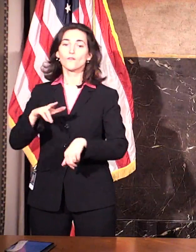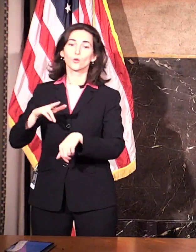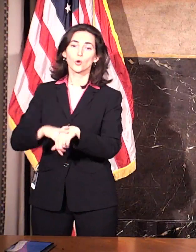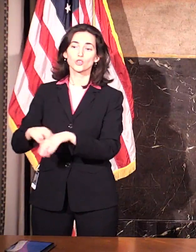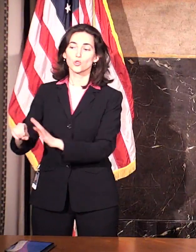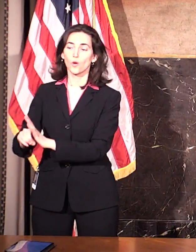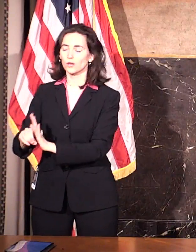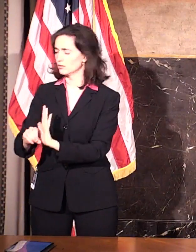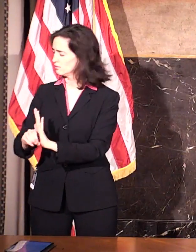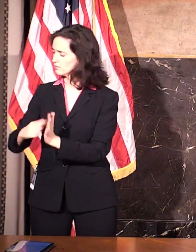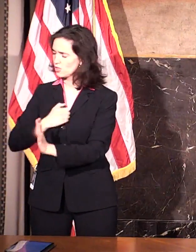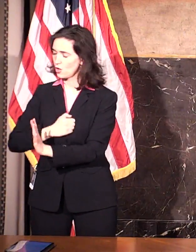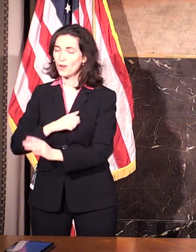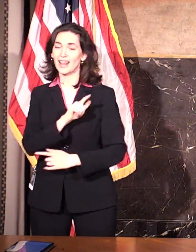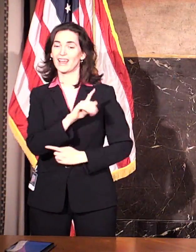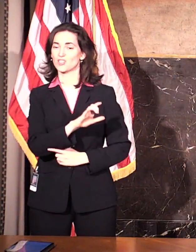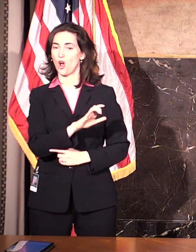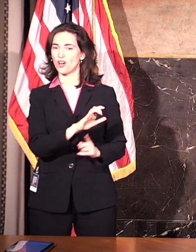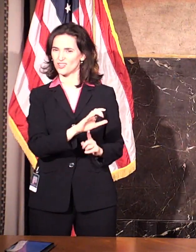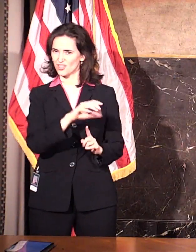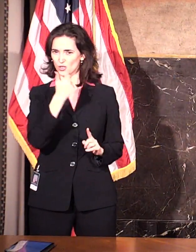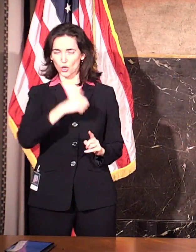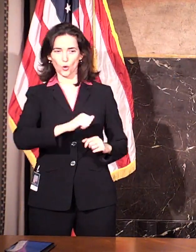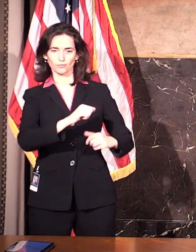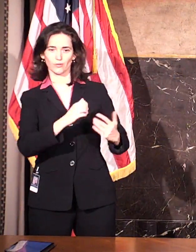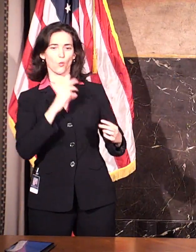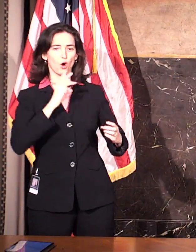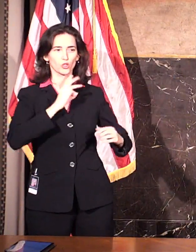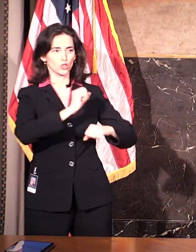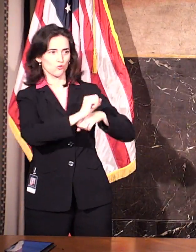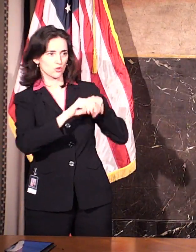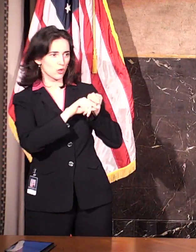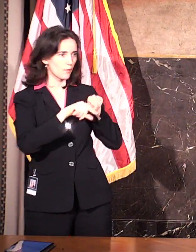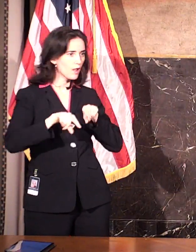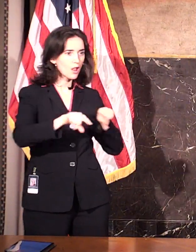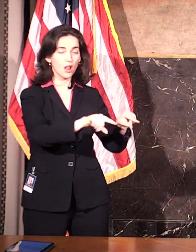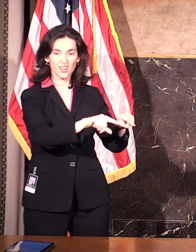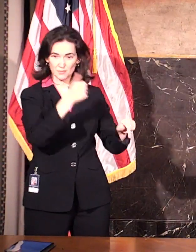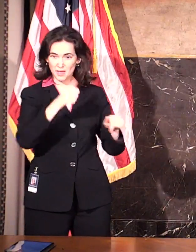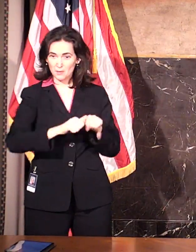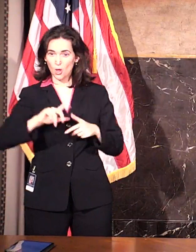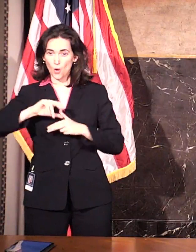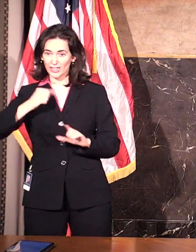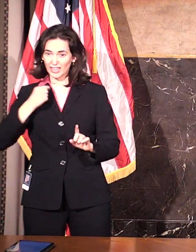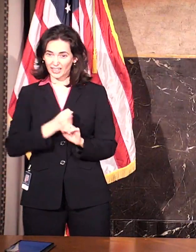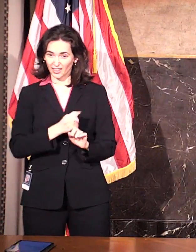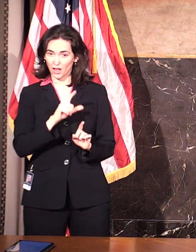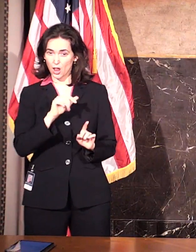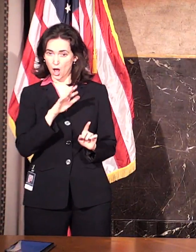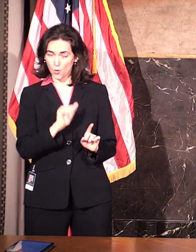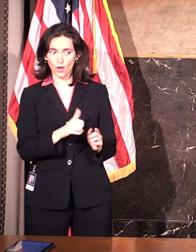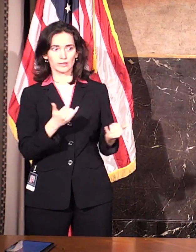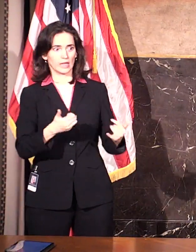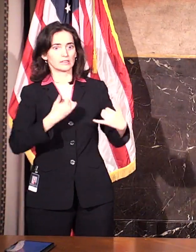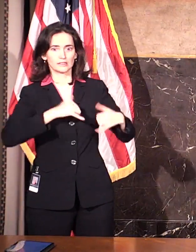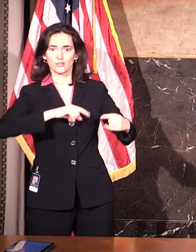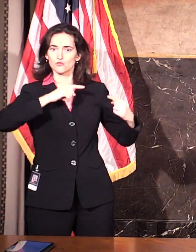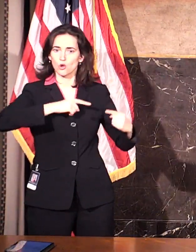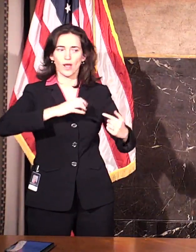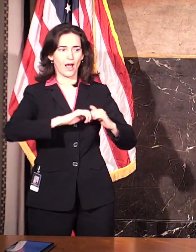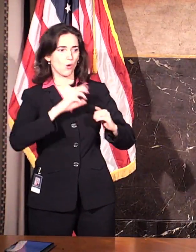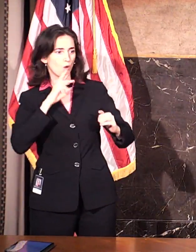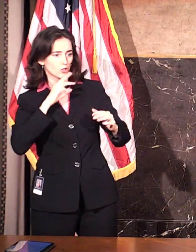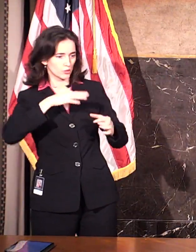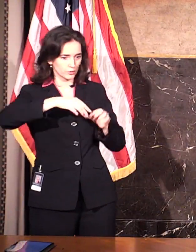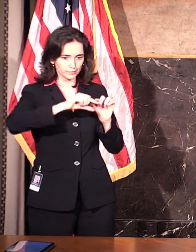in Lake Charles remains compromised from Hurricane Laura. And their water system is struggling because they have so